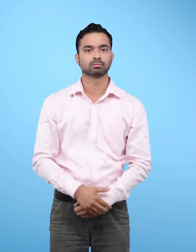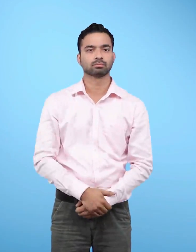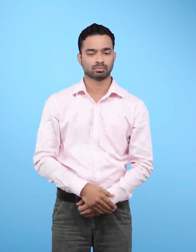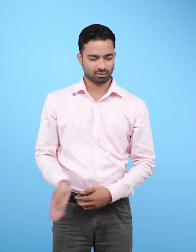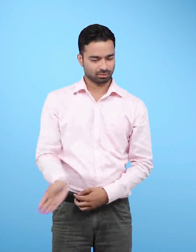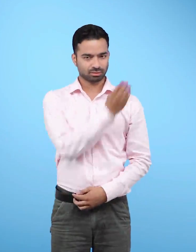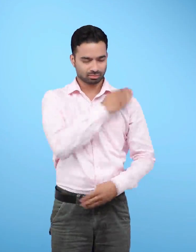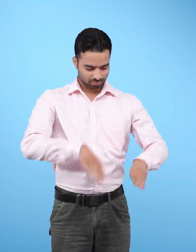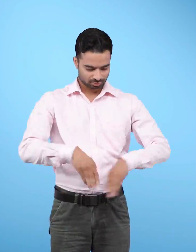sari,